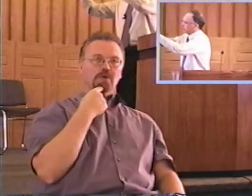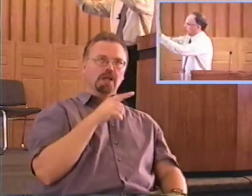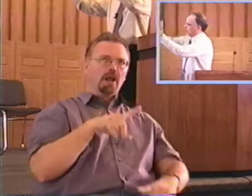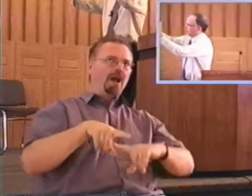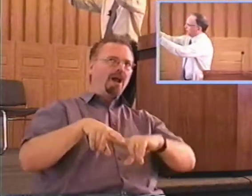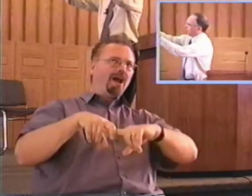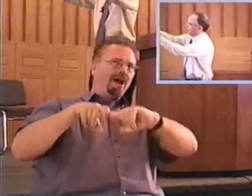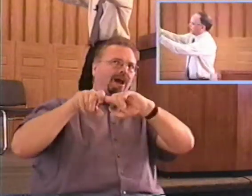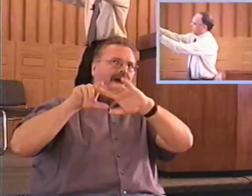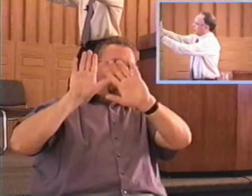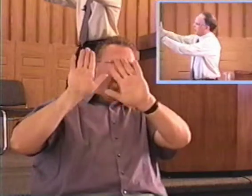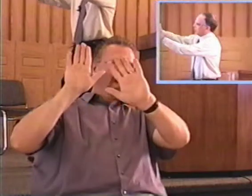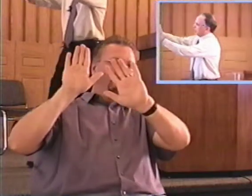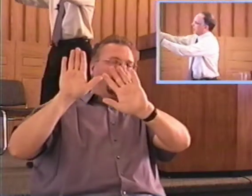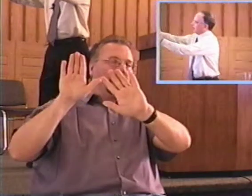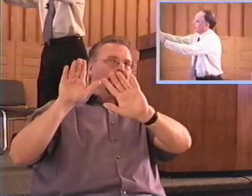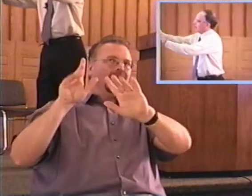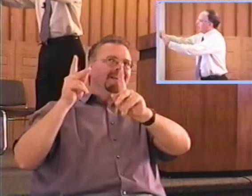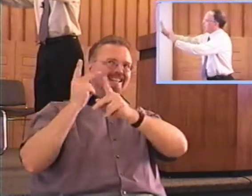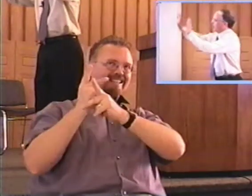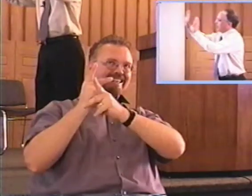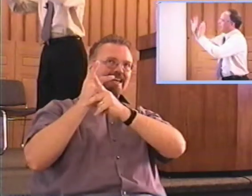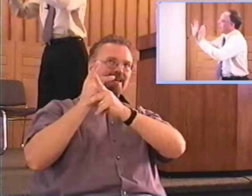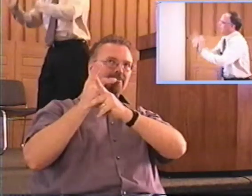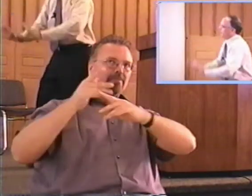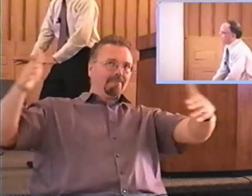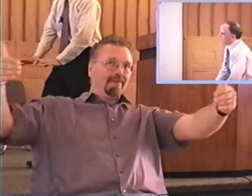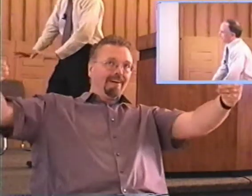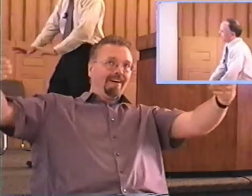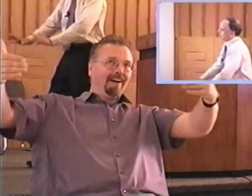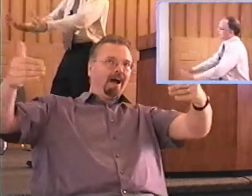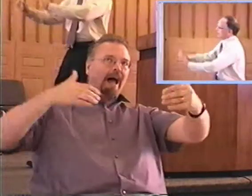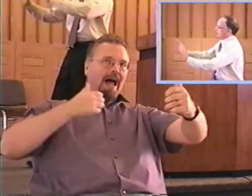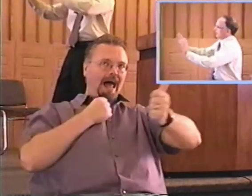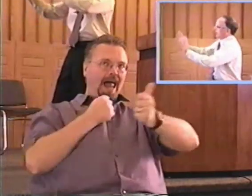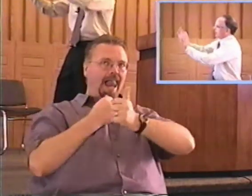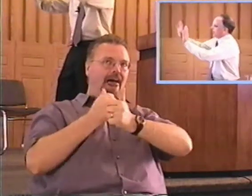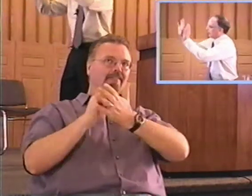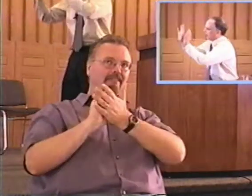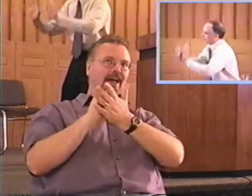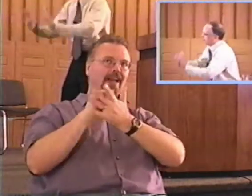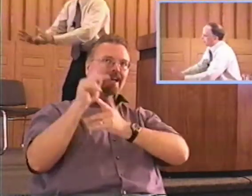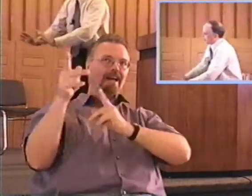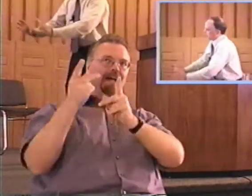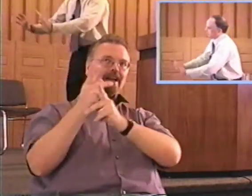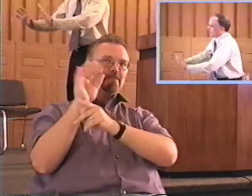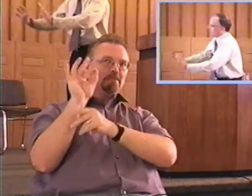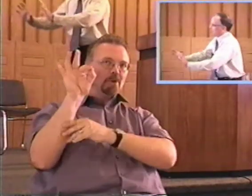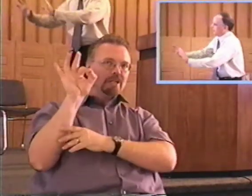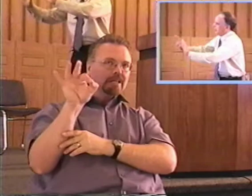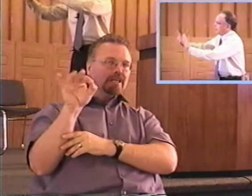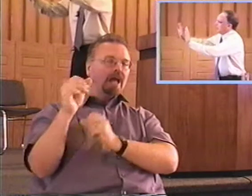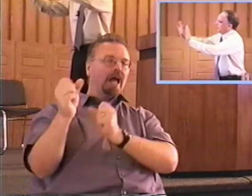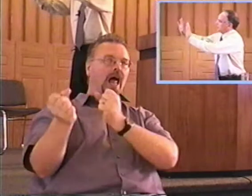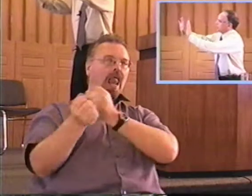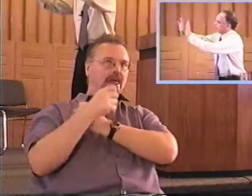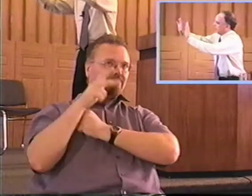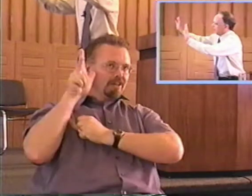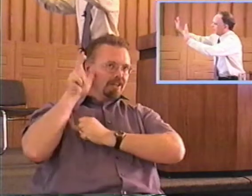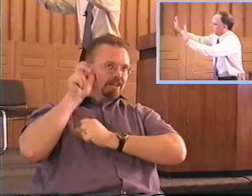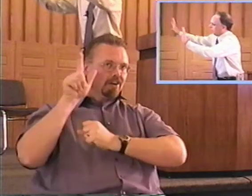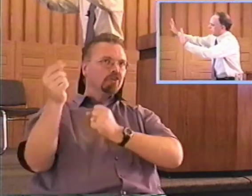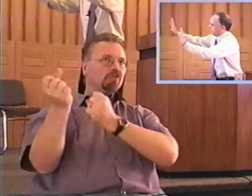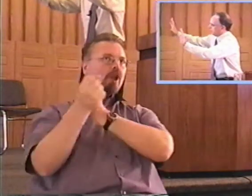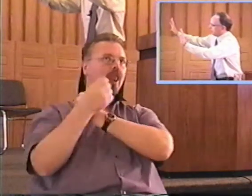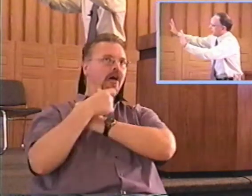Jesus, just keep your arms out there. I love that kind of preaching. I love to hear that you love me.